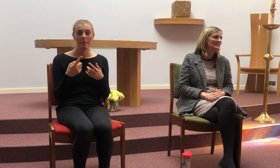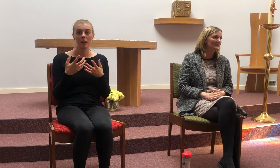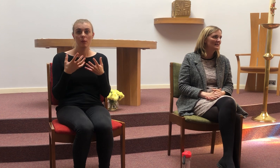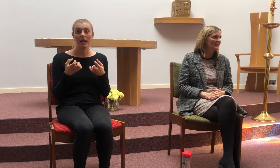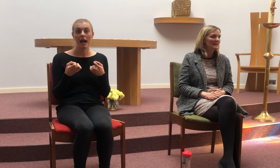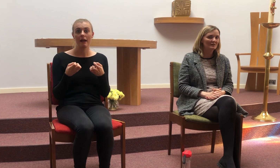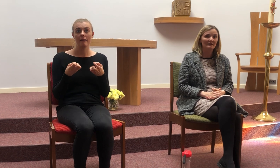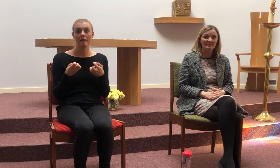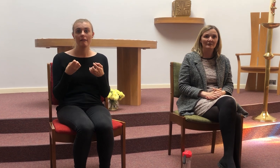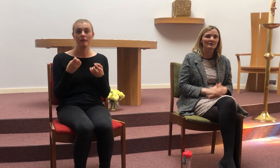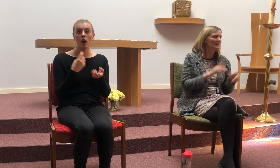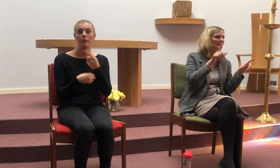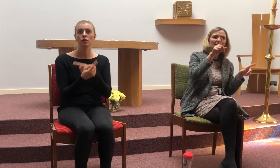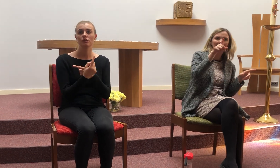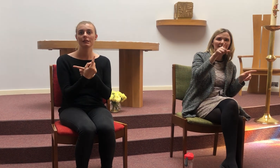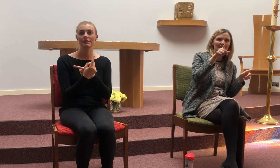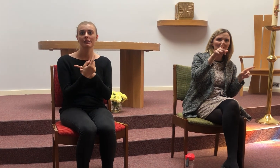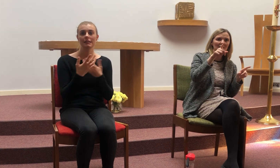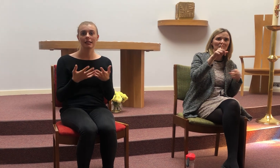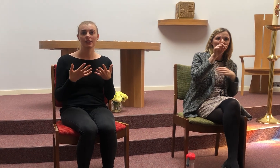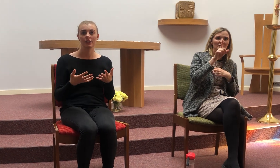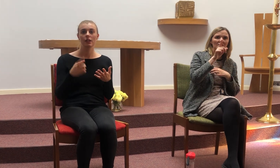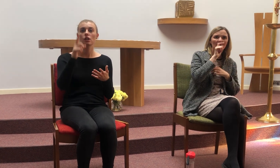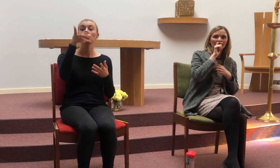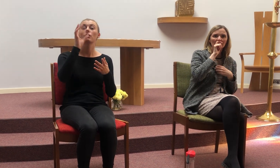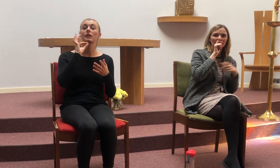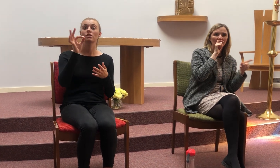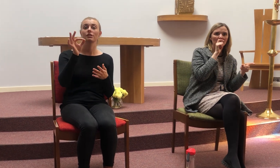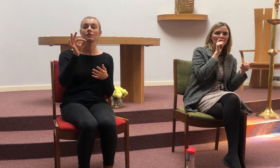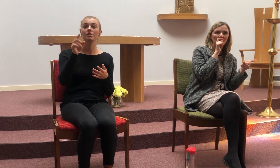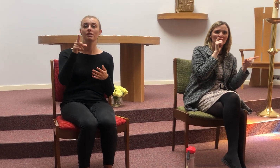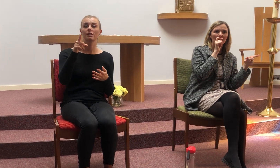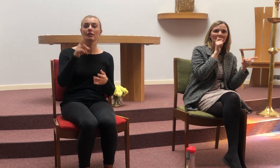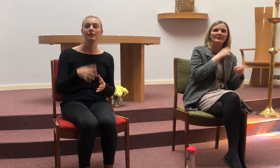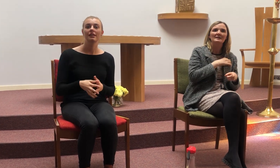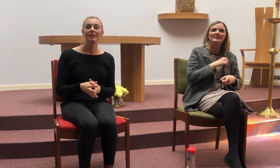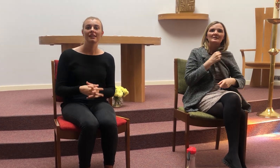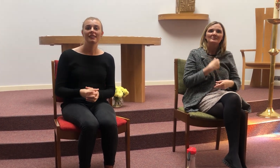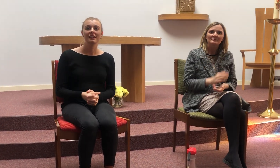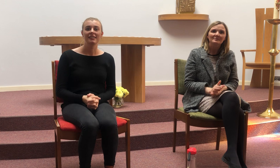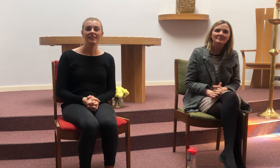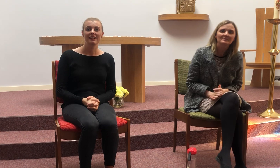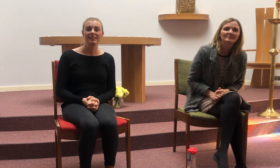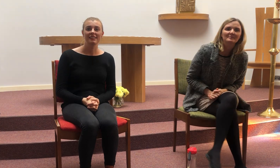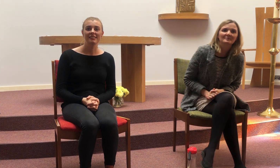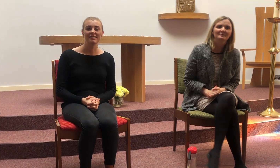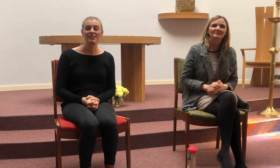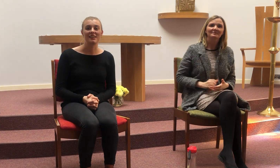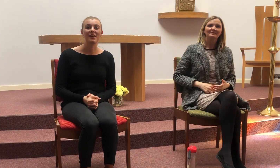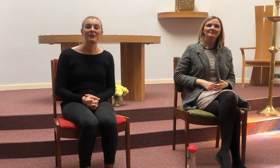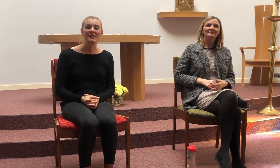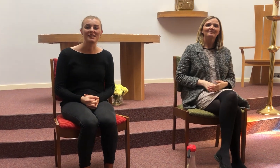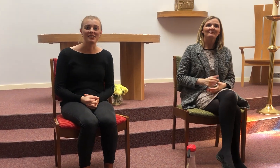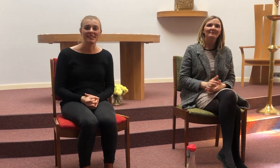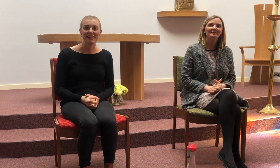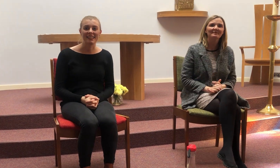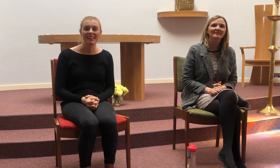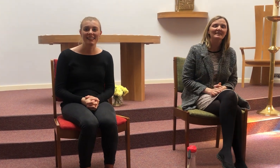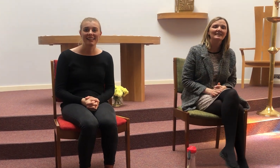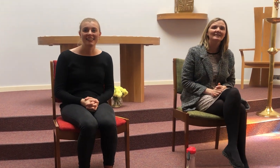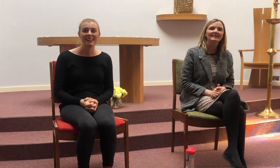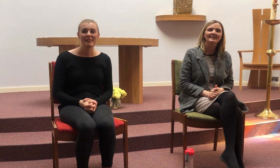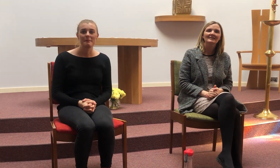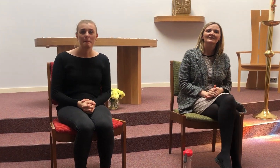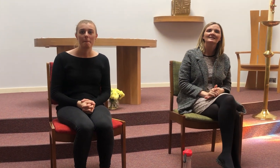job, because it's very difficult. I think that lady had a question, I think she had her hand up before. So just have a lot of questions, just